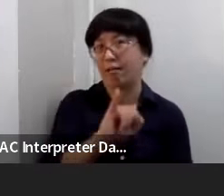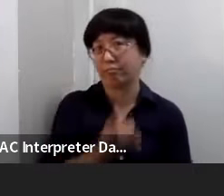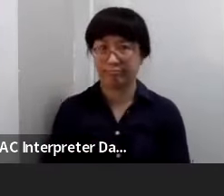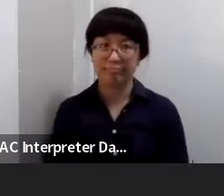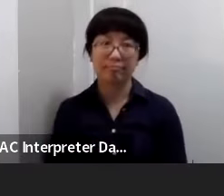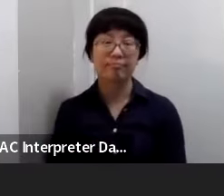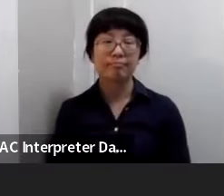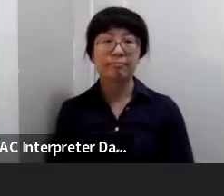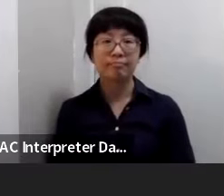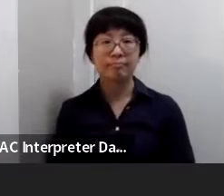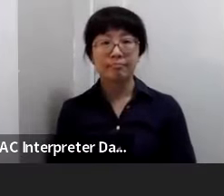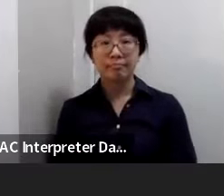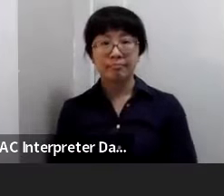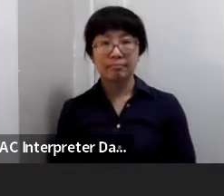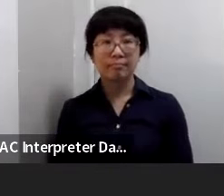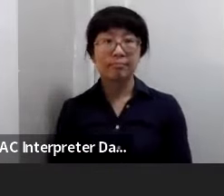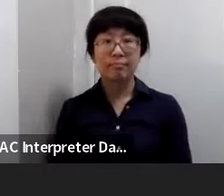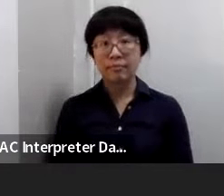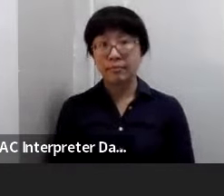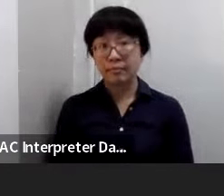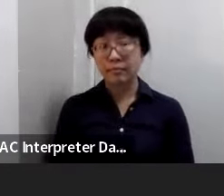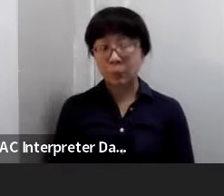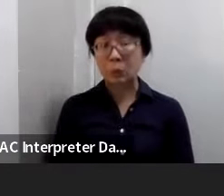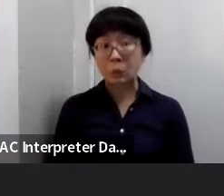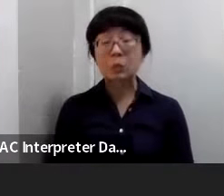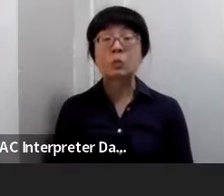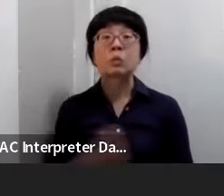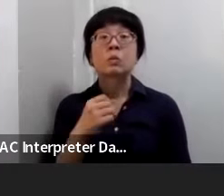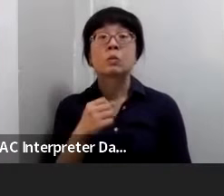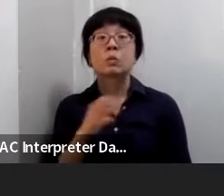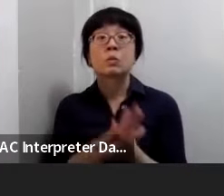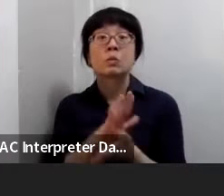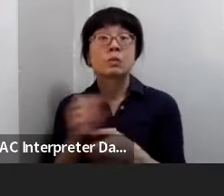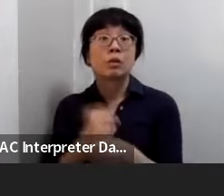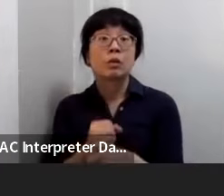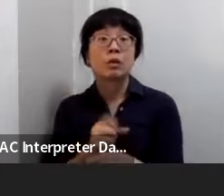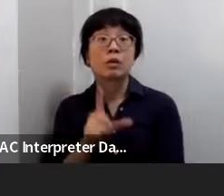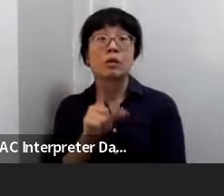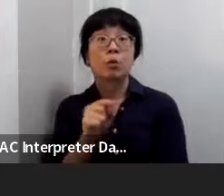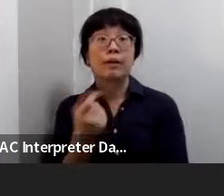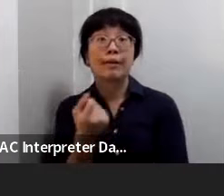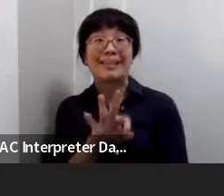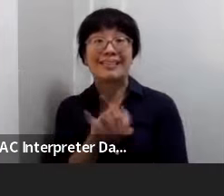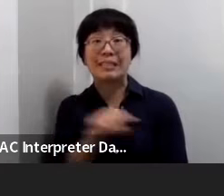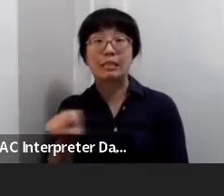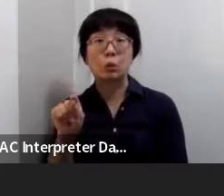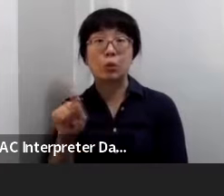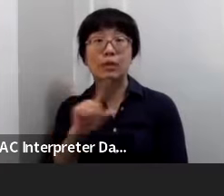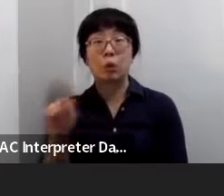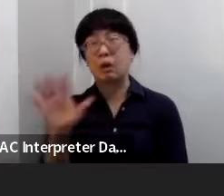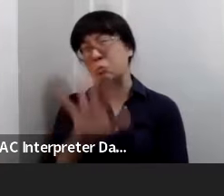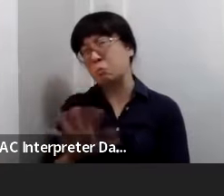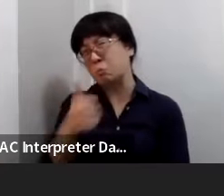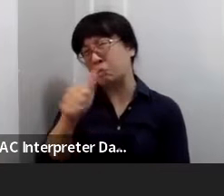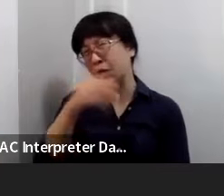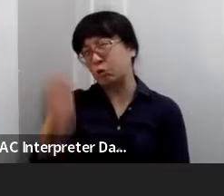SI. So from the academic year 2019 to 2020, there is a difference about 10%,